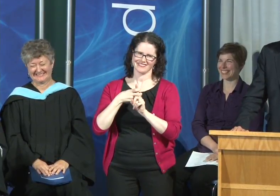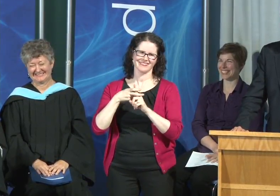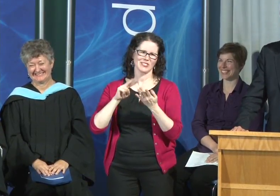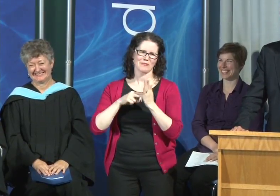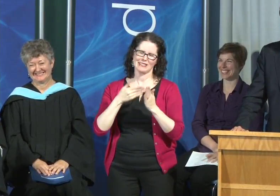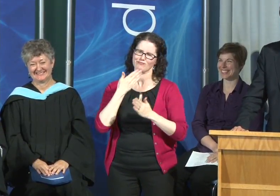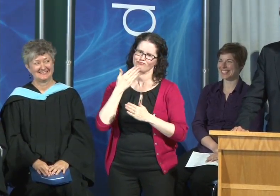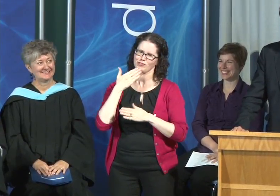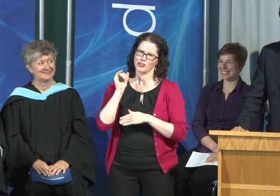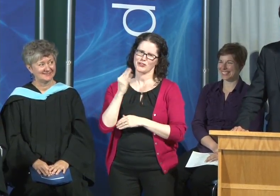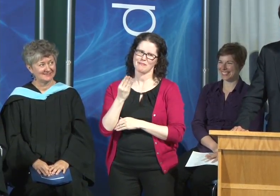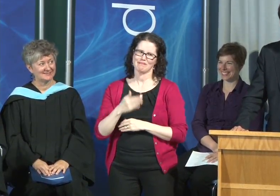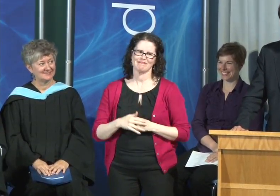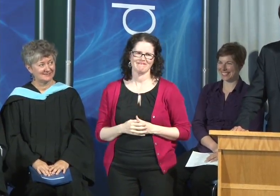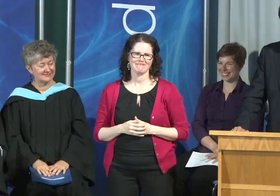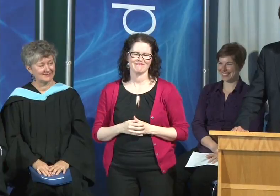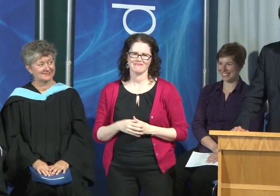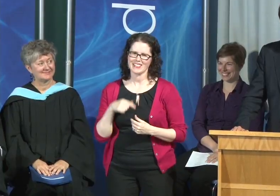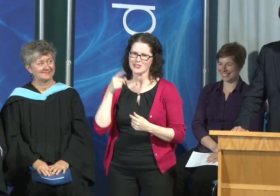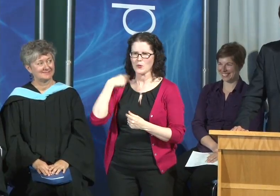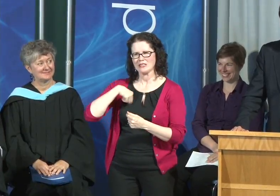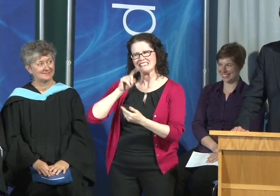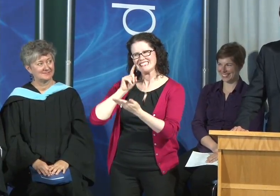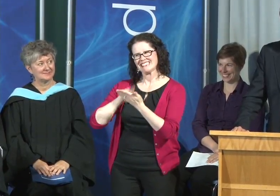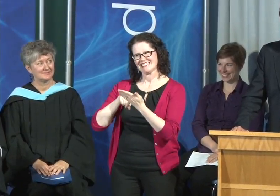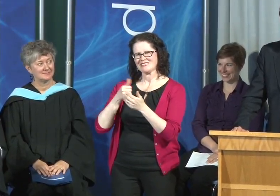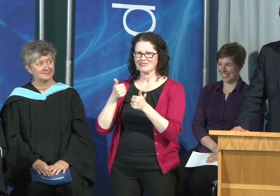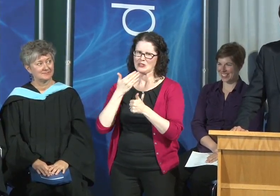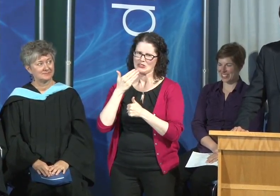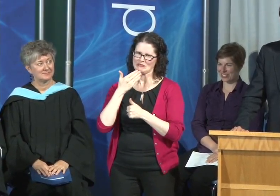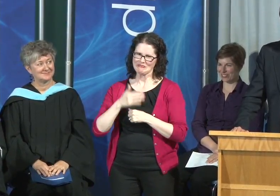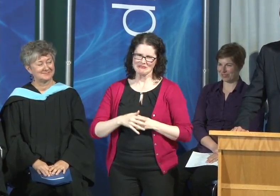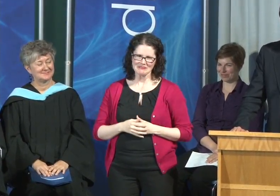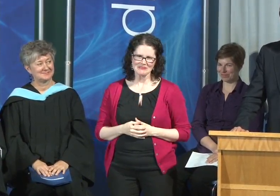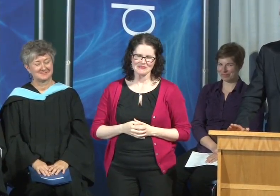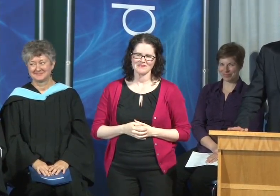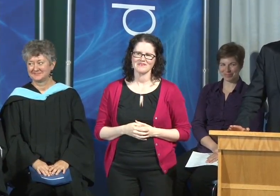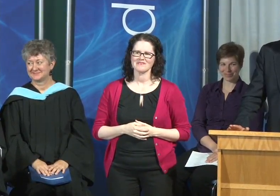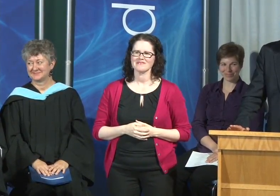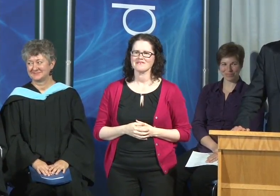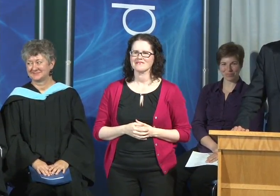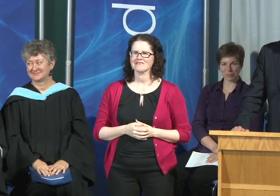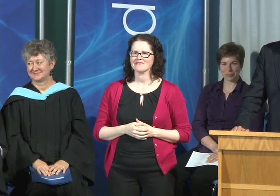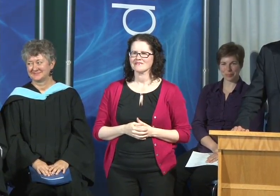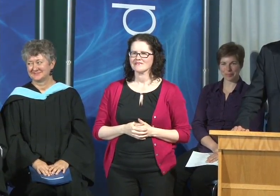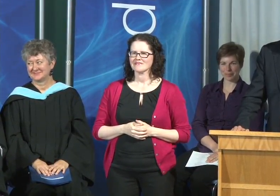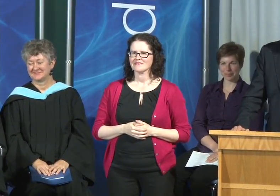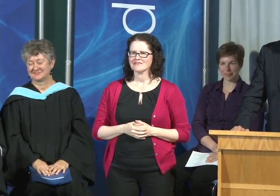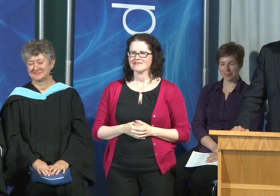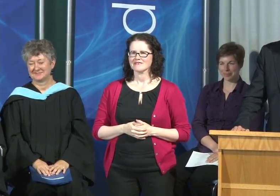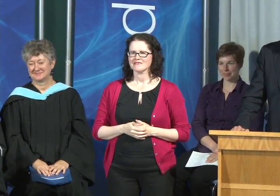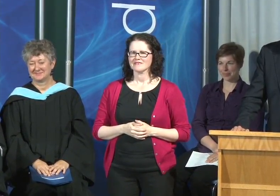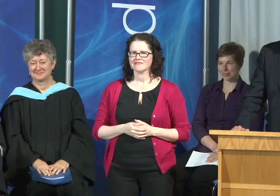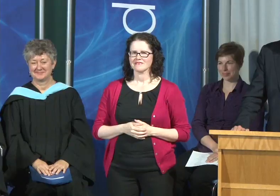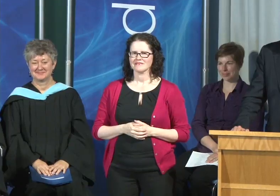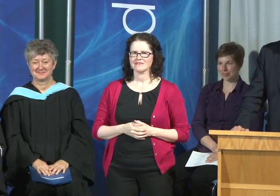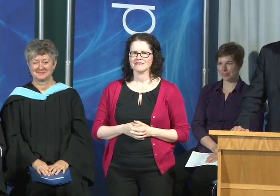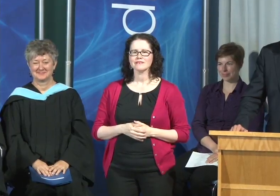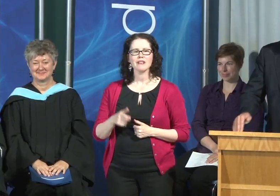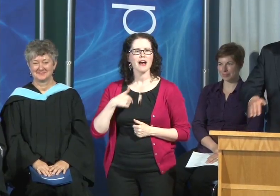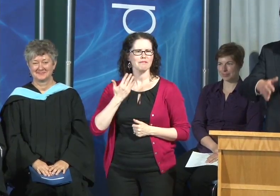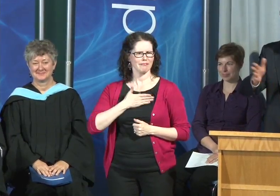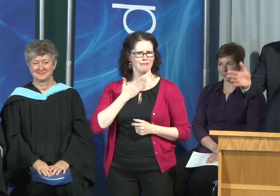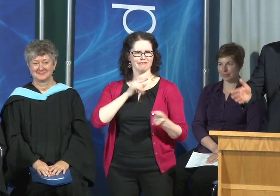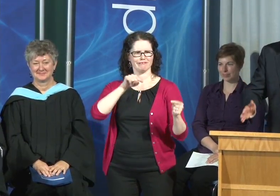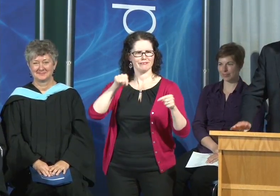highway and deserve our respect and credit. Look, I'm always delighted to be here at the Nova Scotia Community